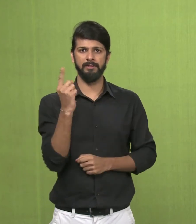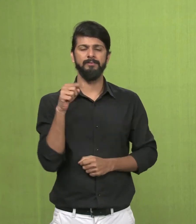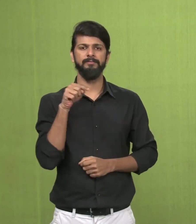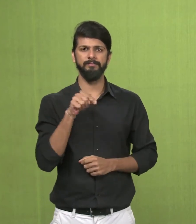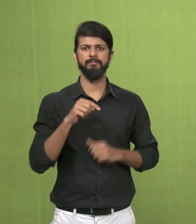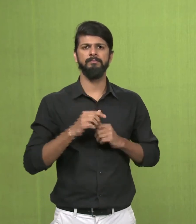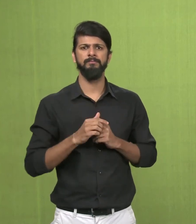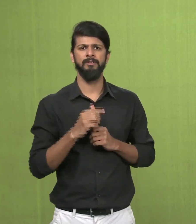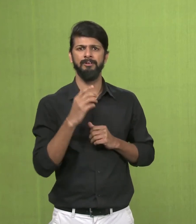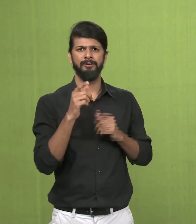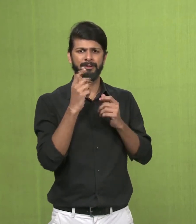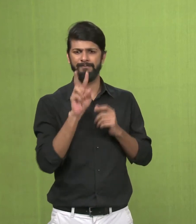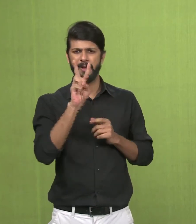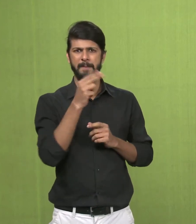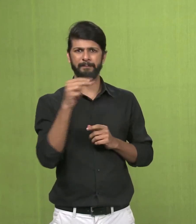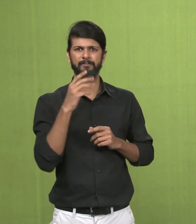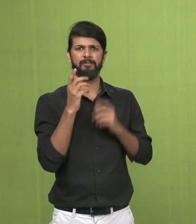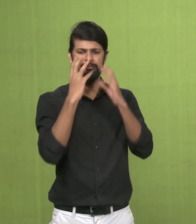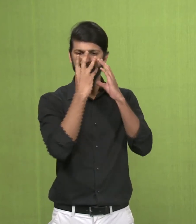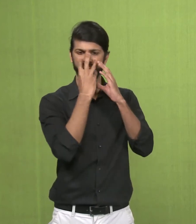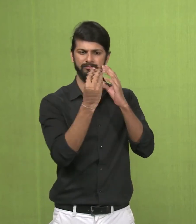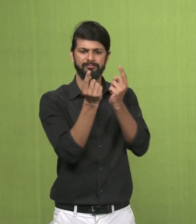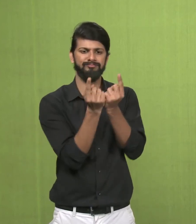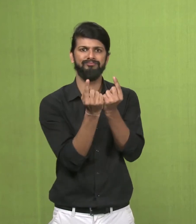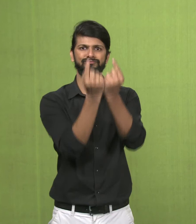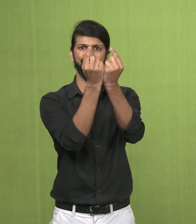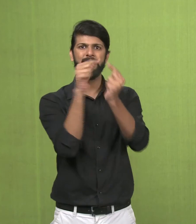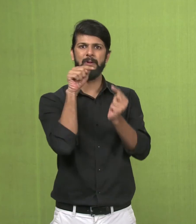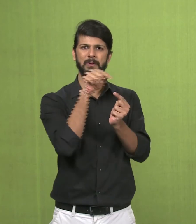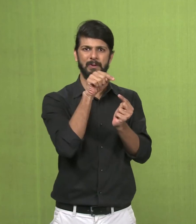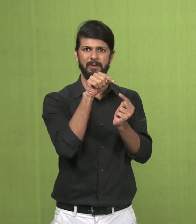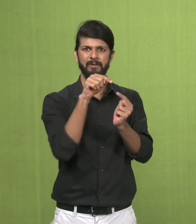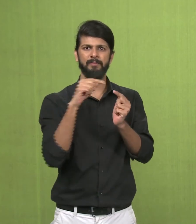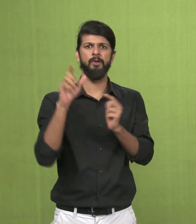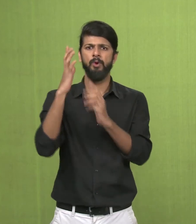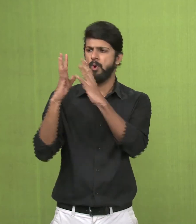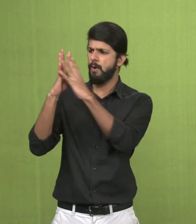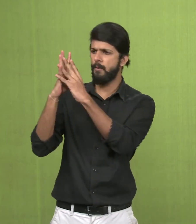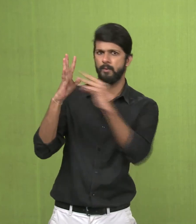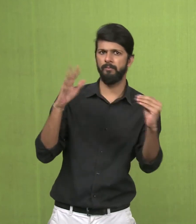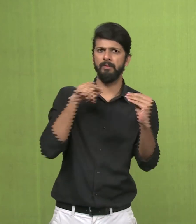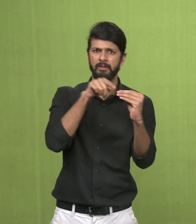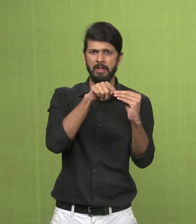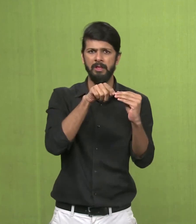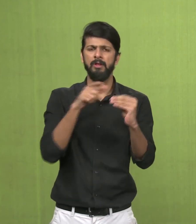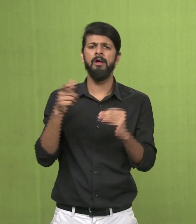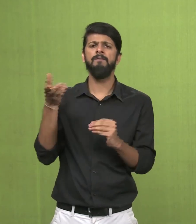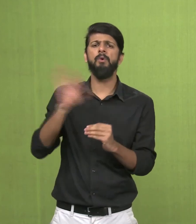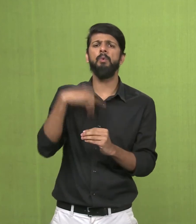Questions related to the second sculptures. Question number 1. In the sculpture, Varaha avatar,